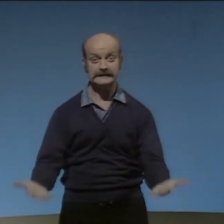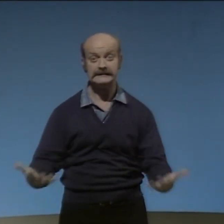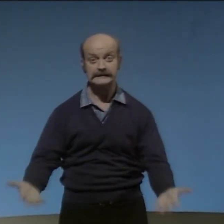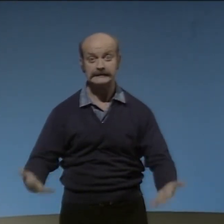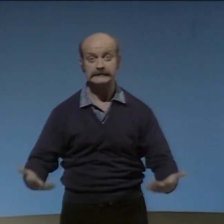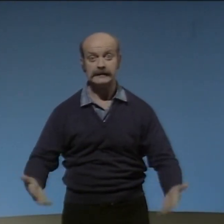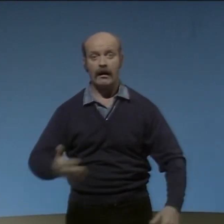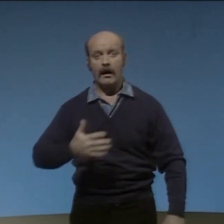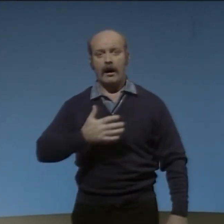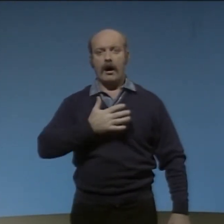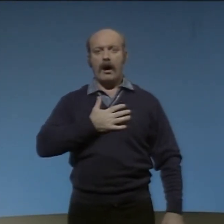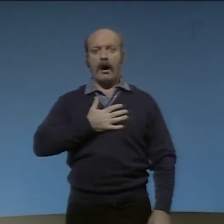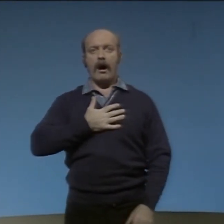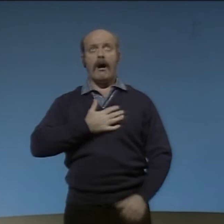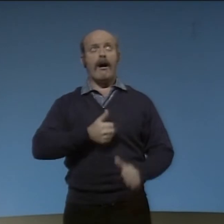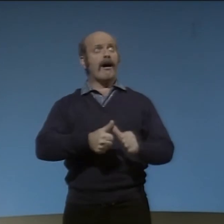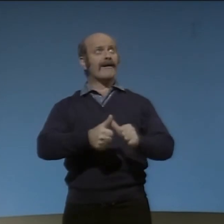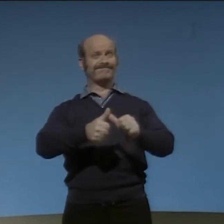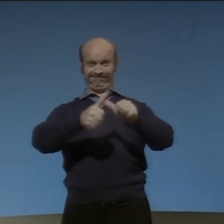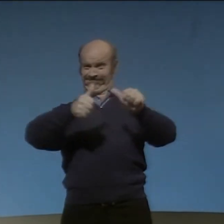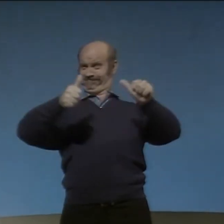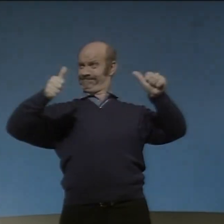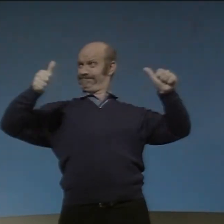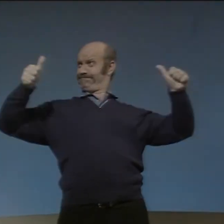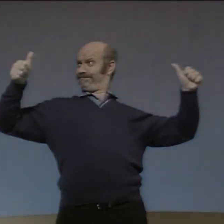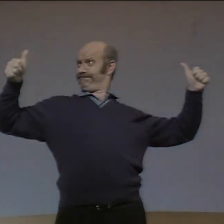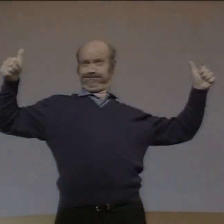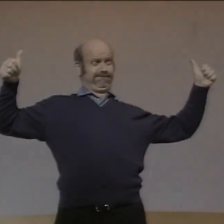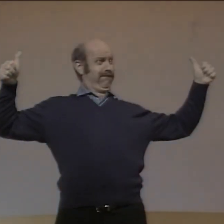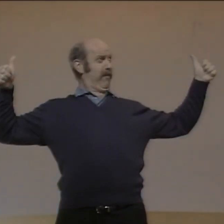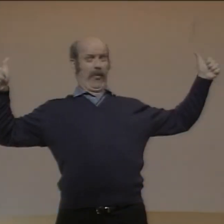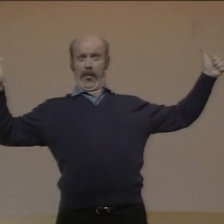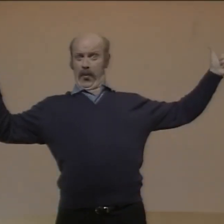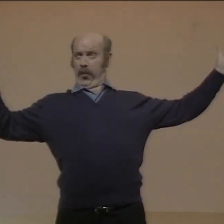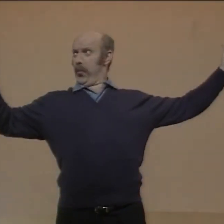Well, today, we have these huge, huge aeroplanes like